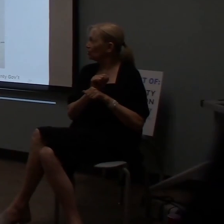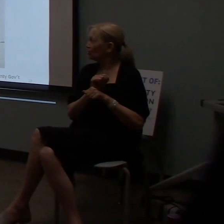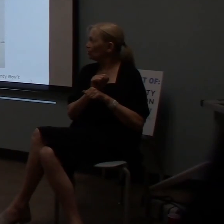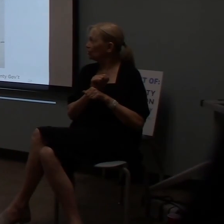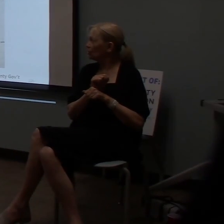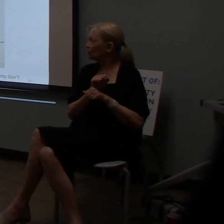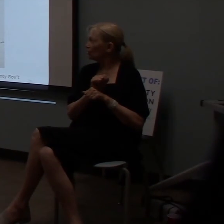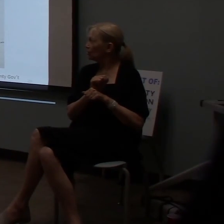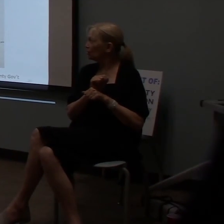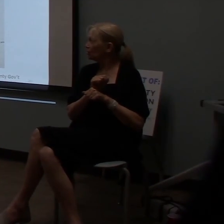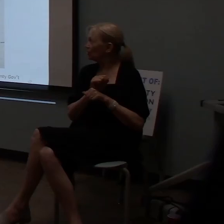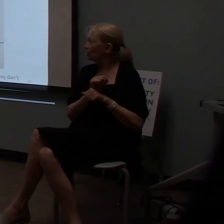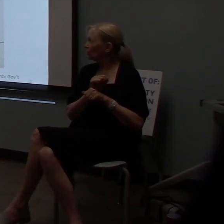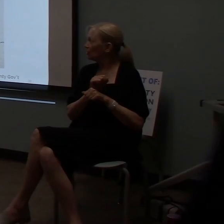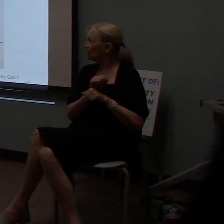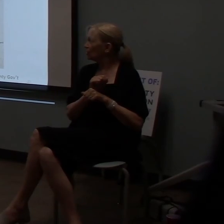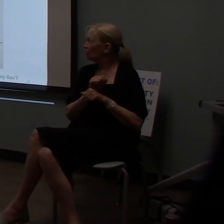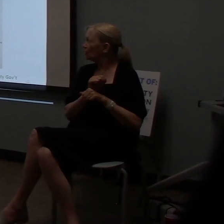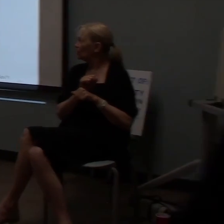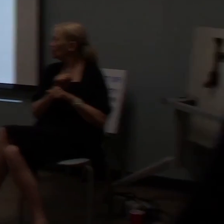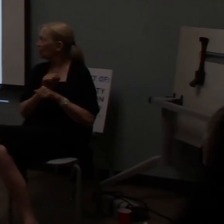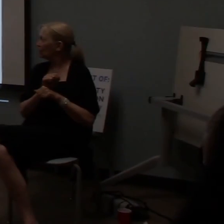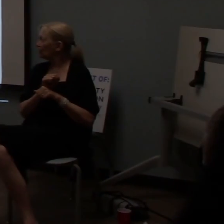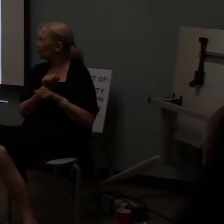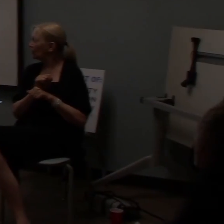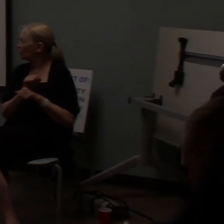the camera. I would